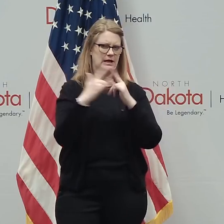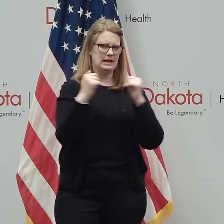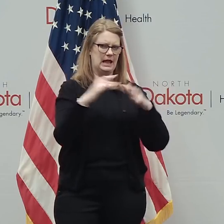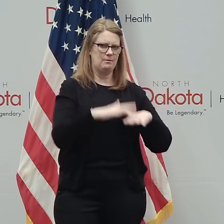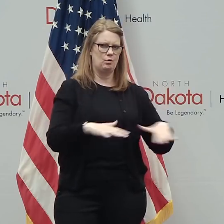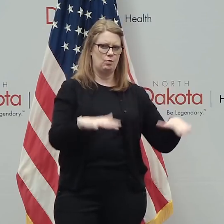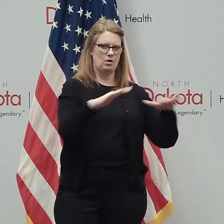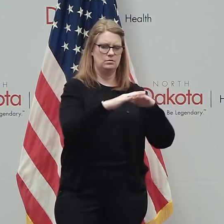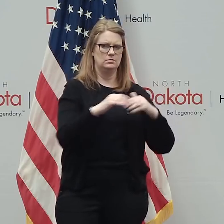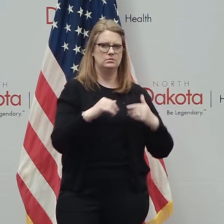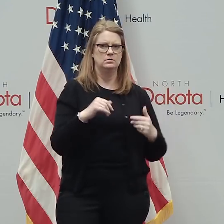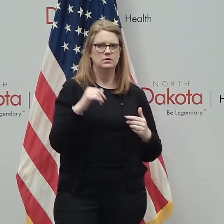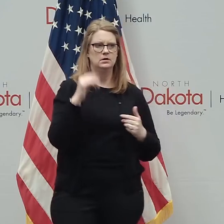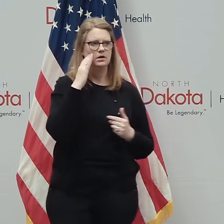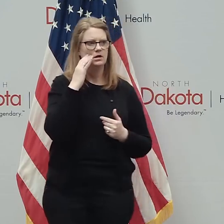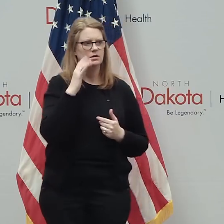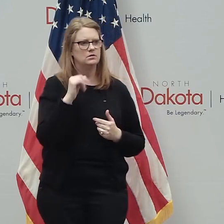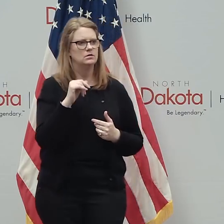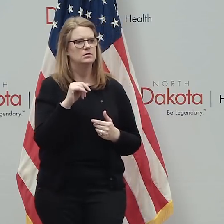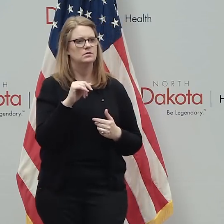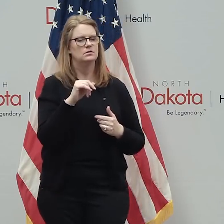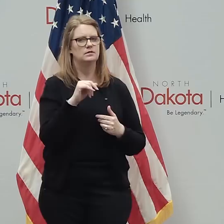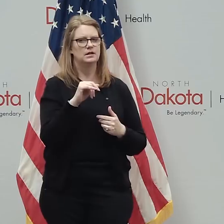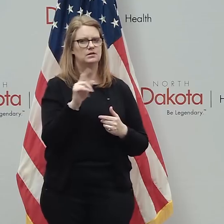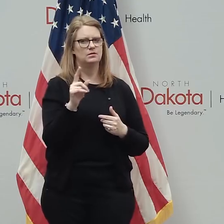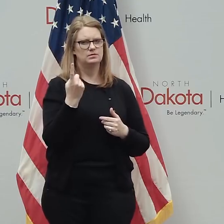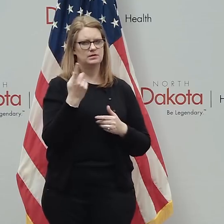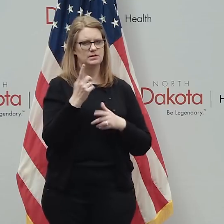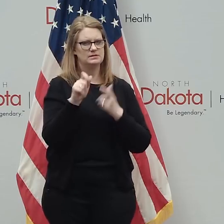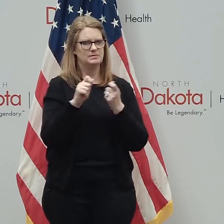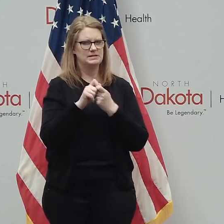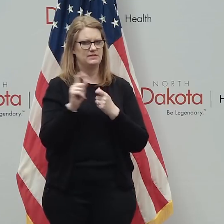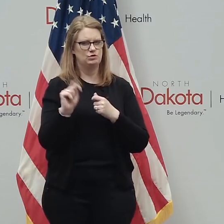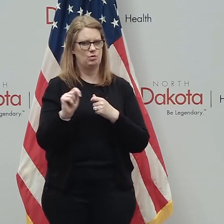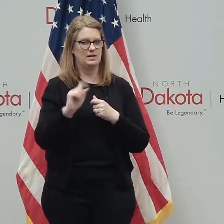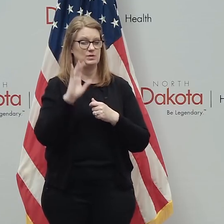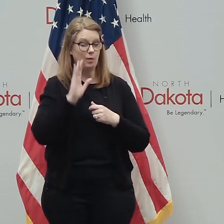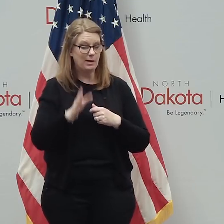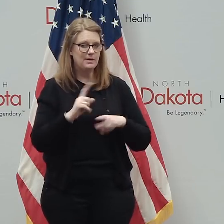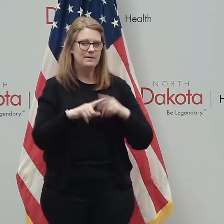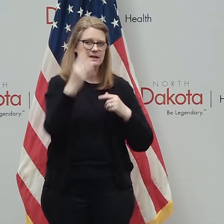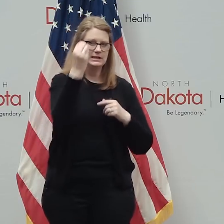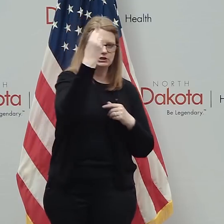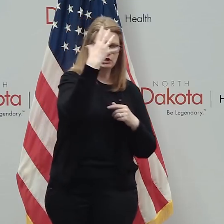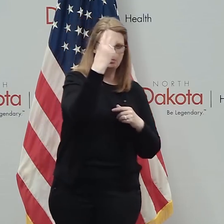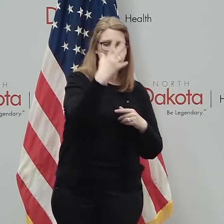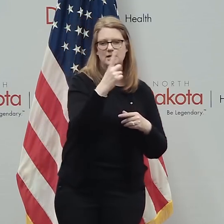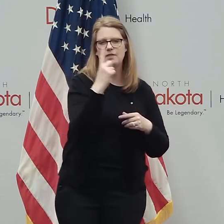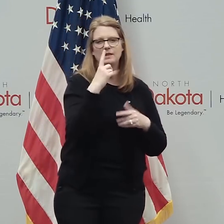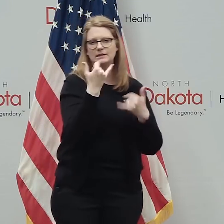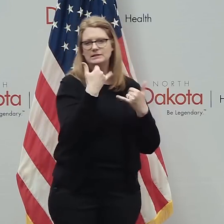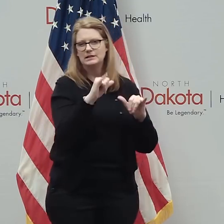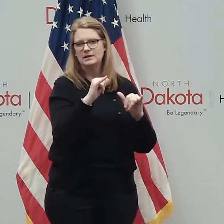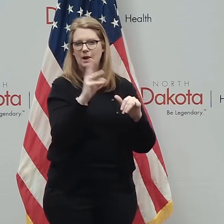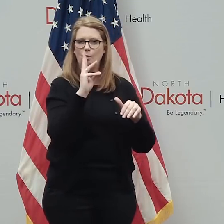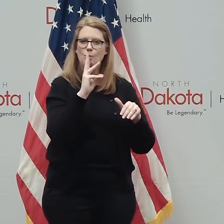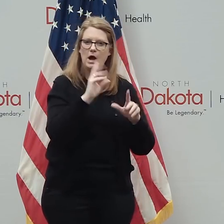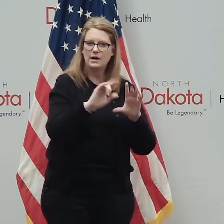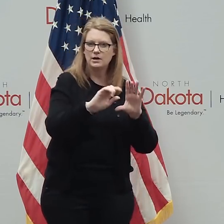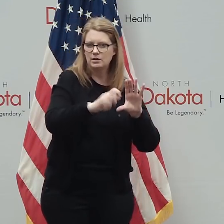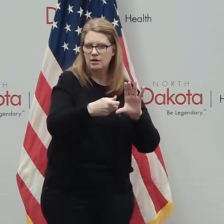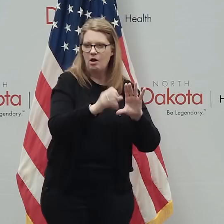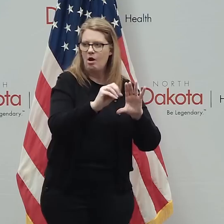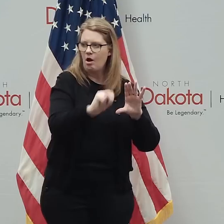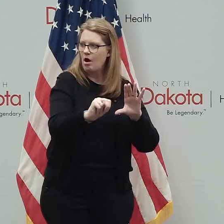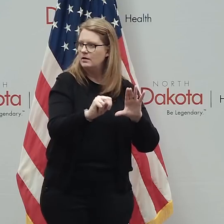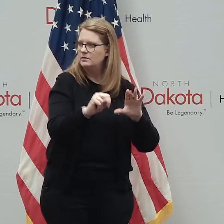know for sure the vault toilets are going to be open. I know that. I'm not sure about showers. I think that this time of year they're still working on getting water turned on, and so